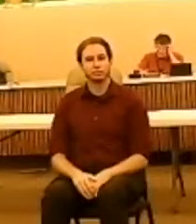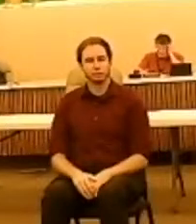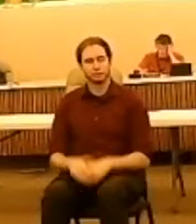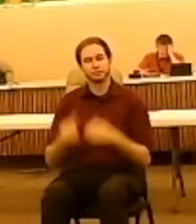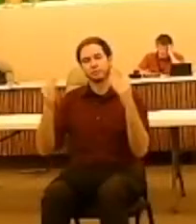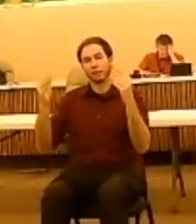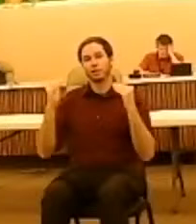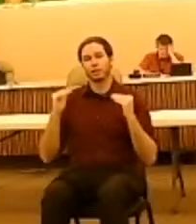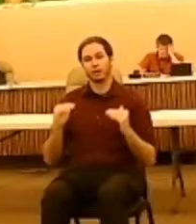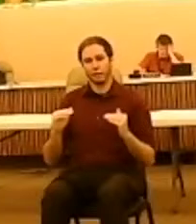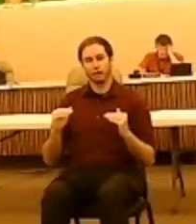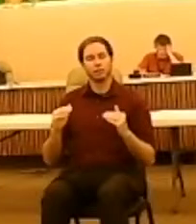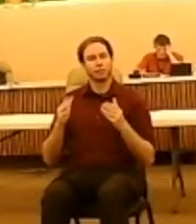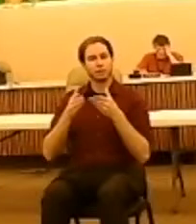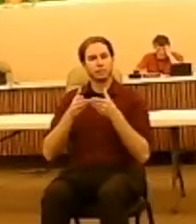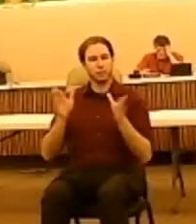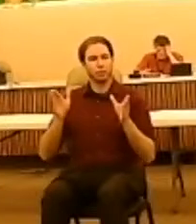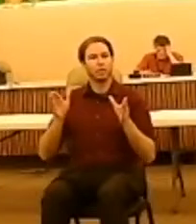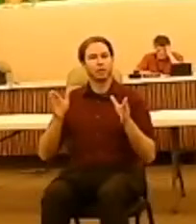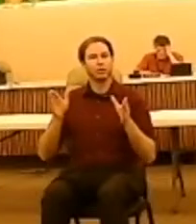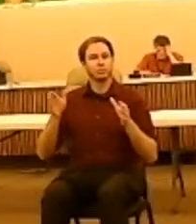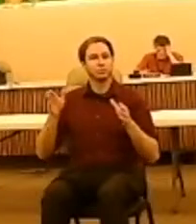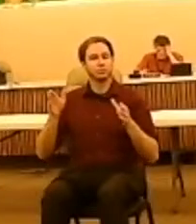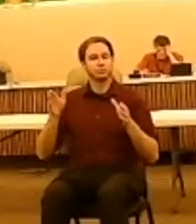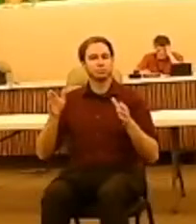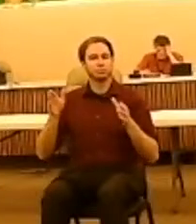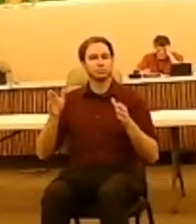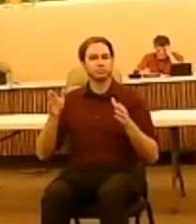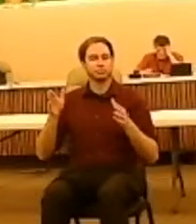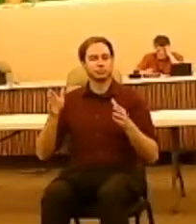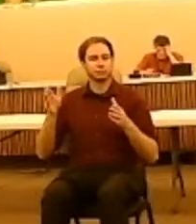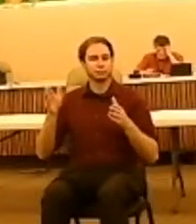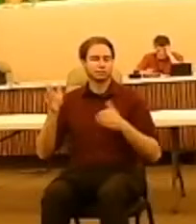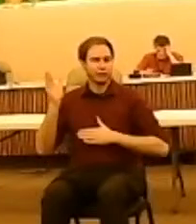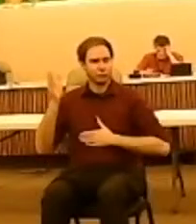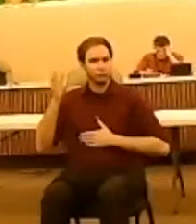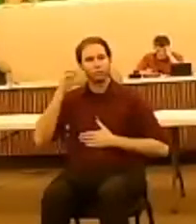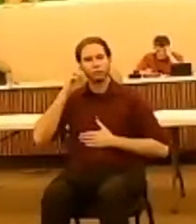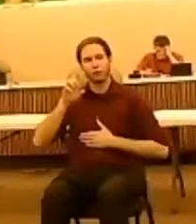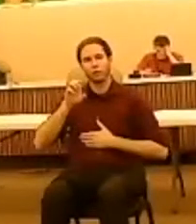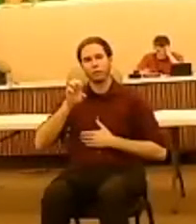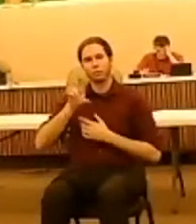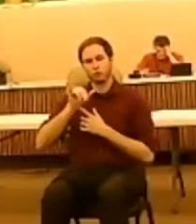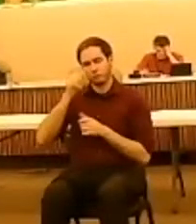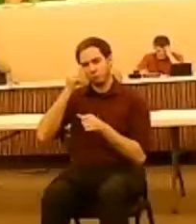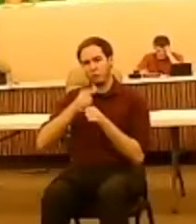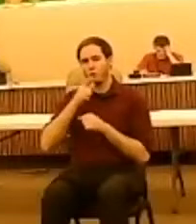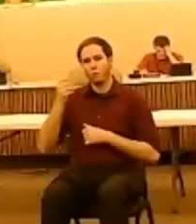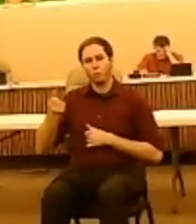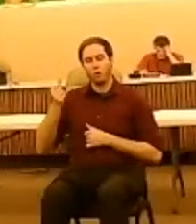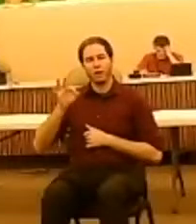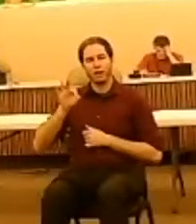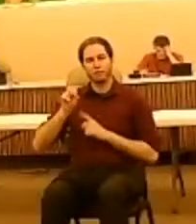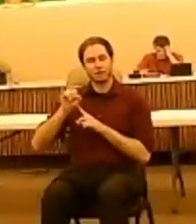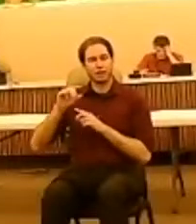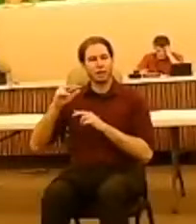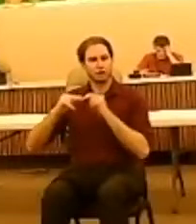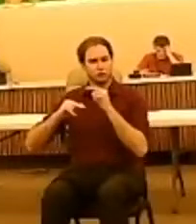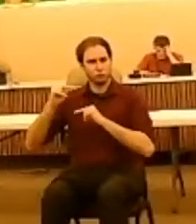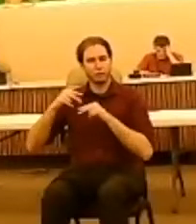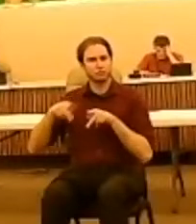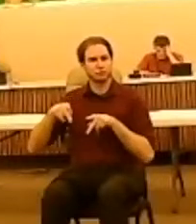Next up, we have a public hearing for Imbergia Brothers Holding FSI Construction Special Use